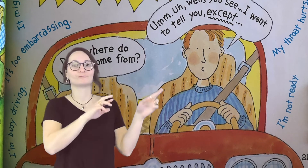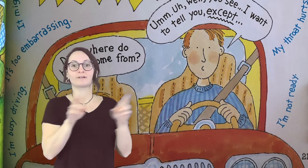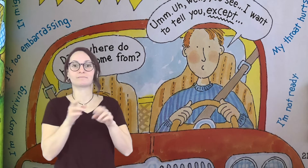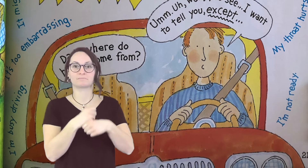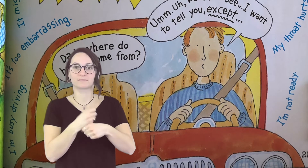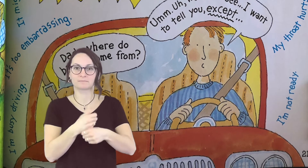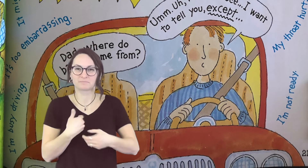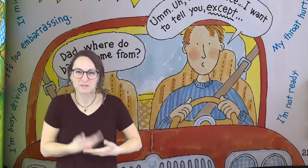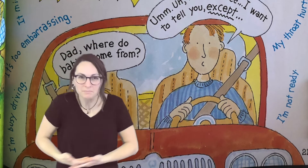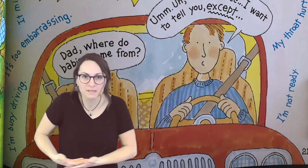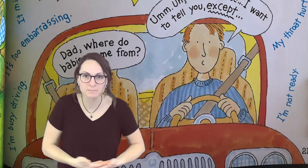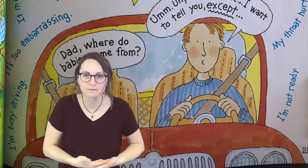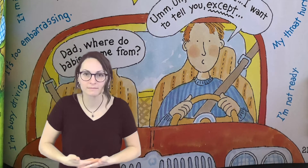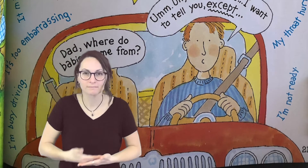way. Imagine that.